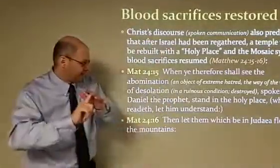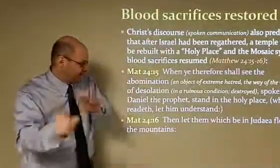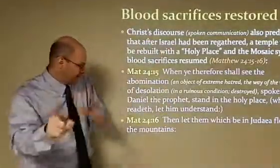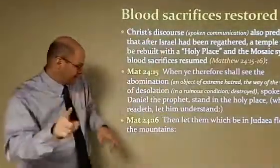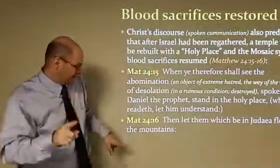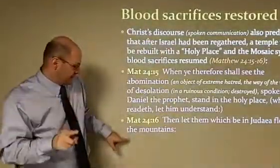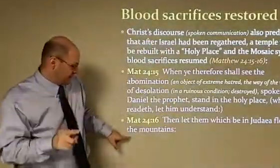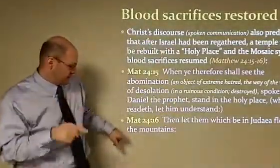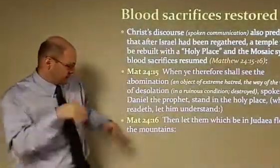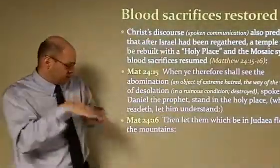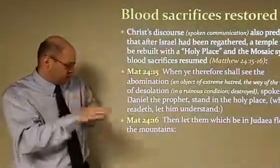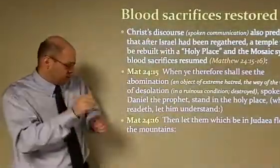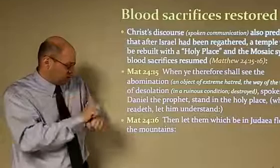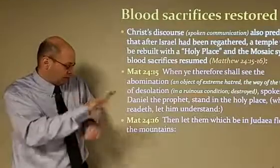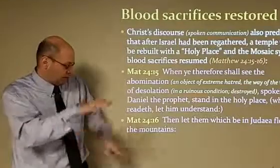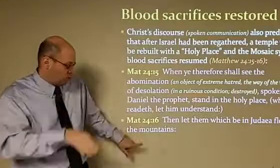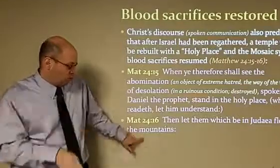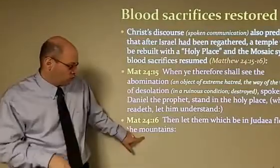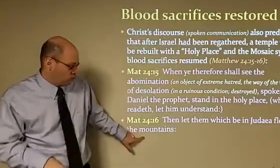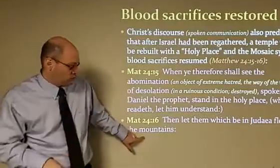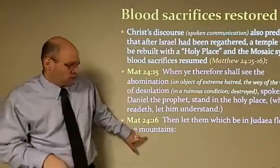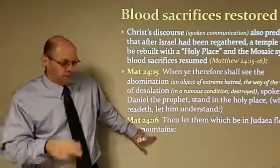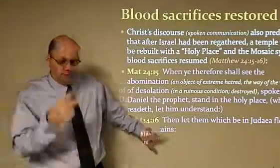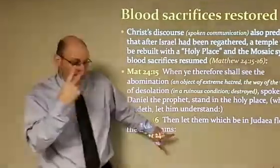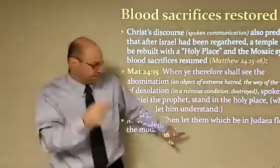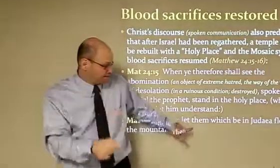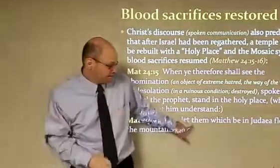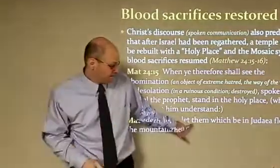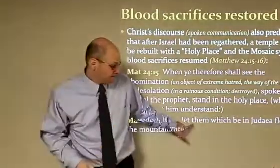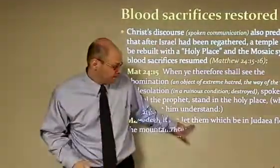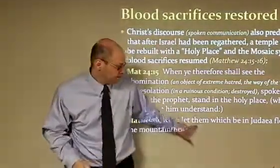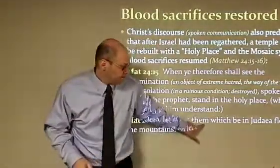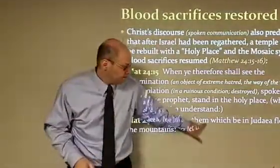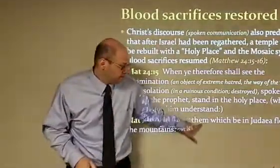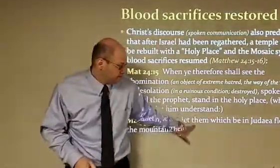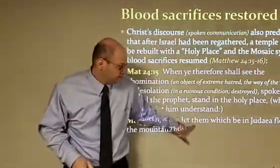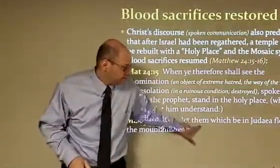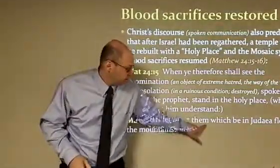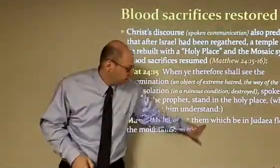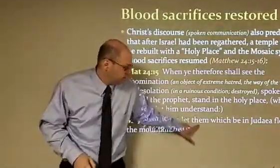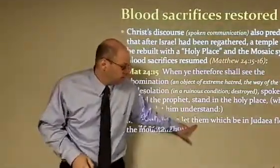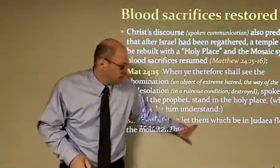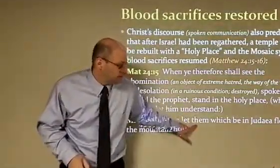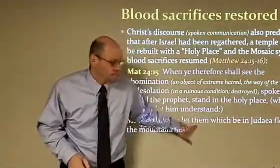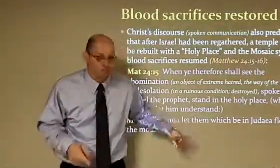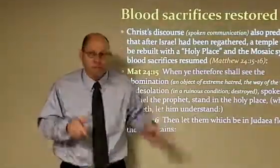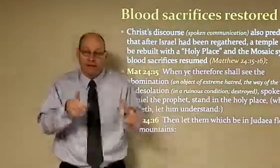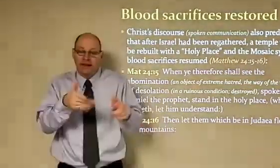into the mountains. So Judea is Israel, and they're going to flee to the mountains. Let's look. It says, let